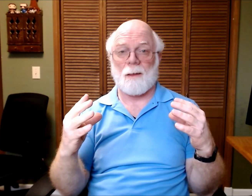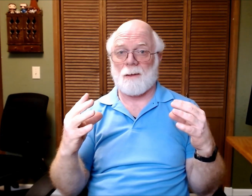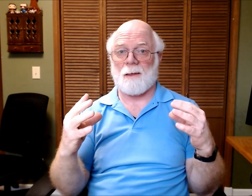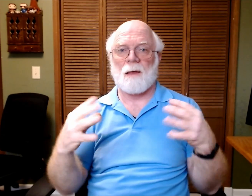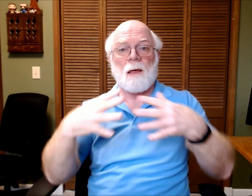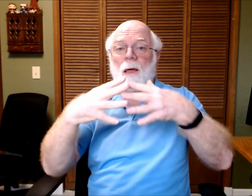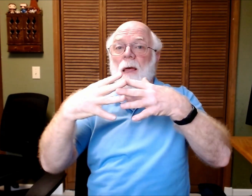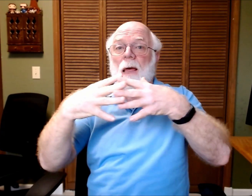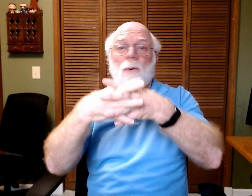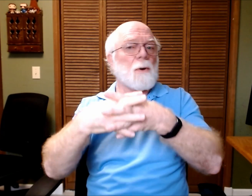released.